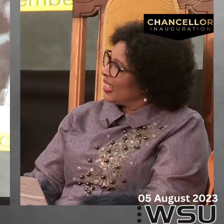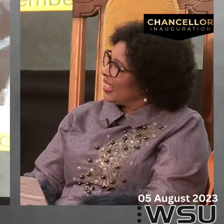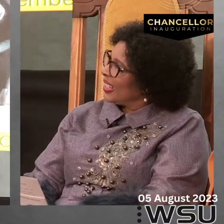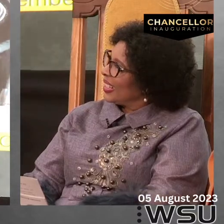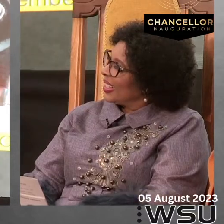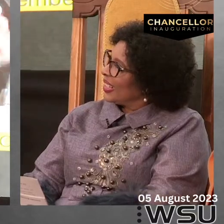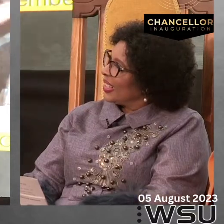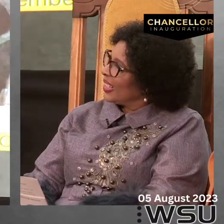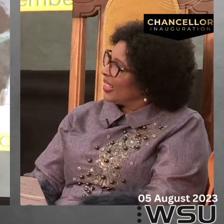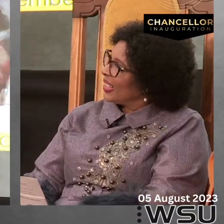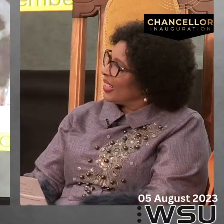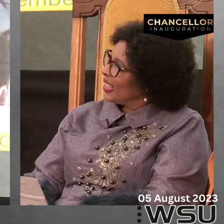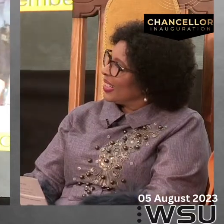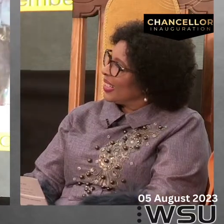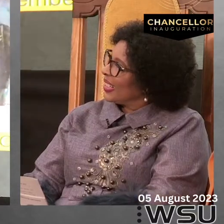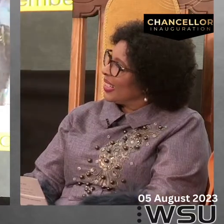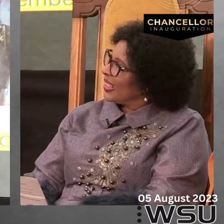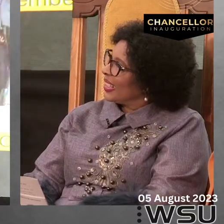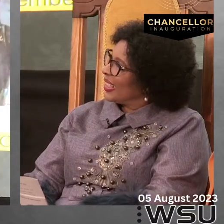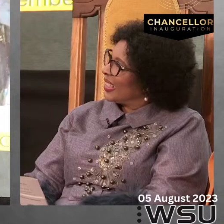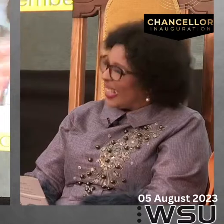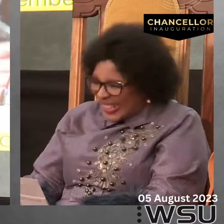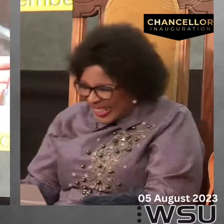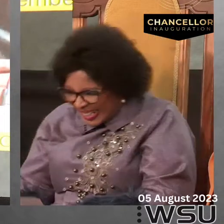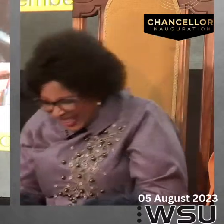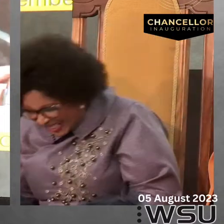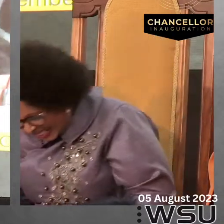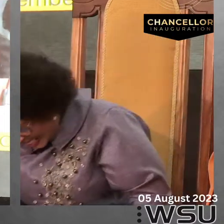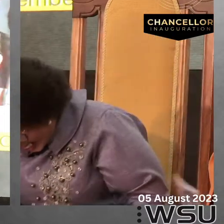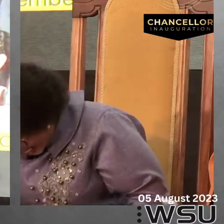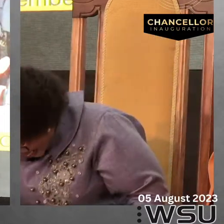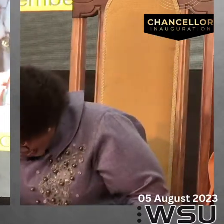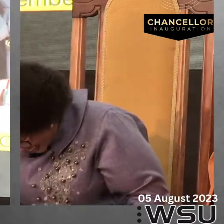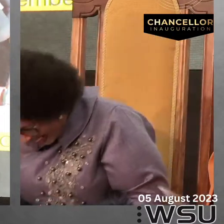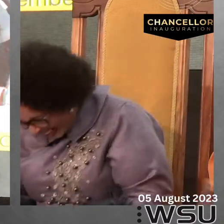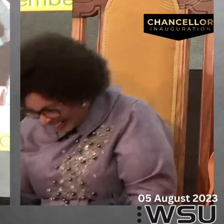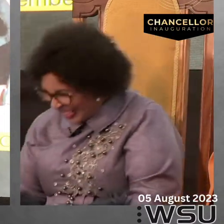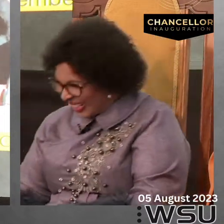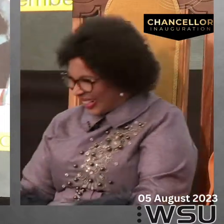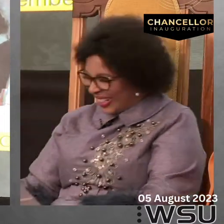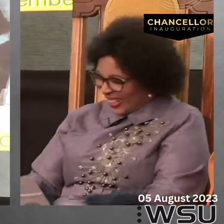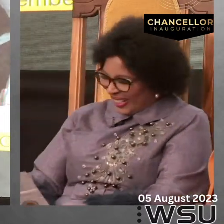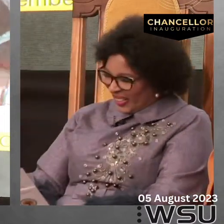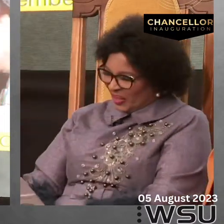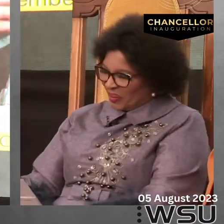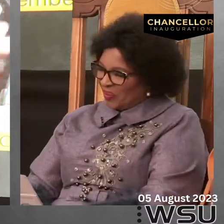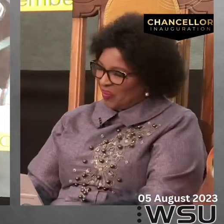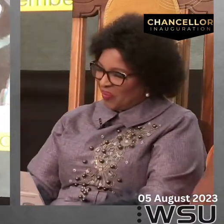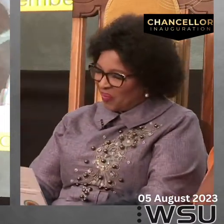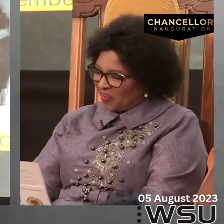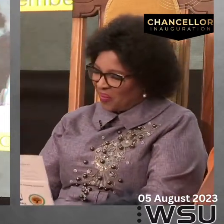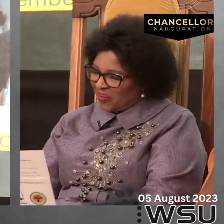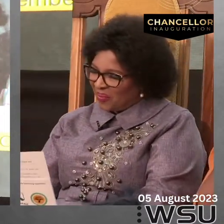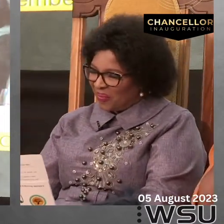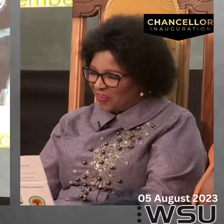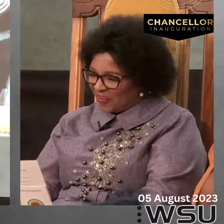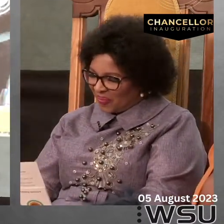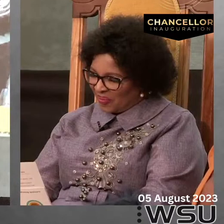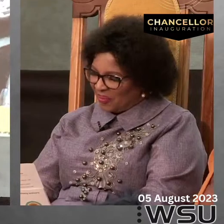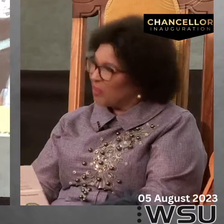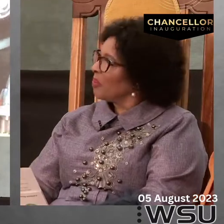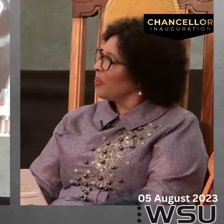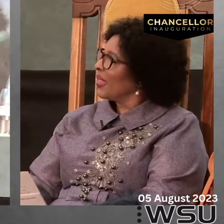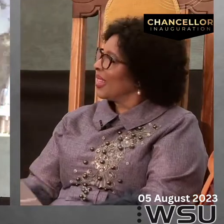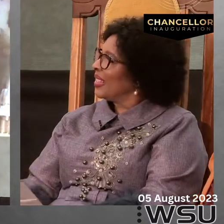who was not given time allocation. I think they did their research about me. I worked with politicians, Ota